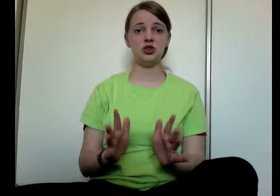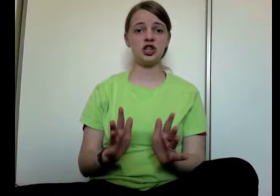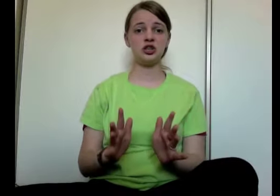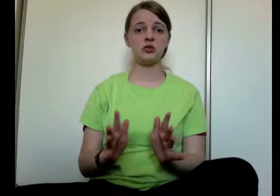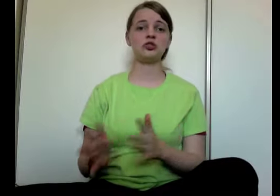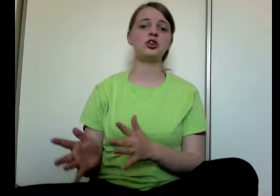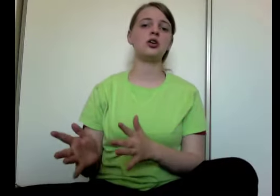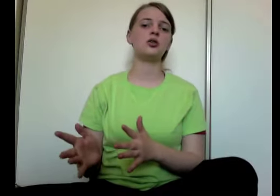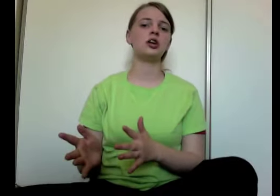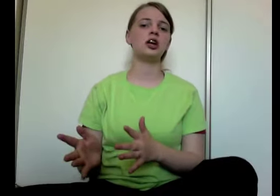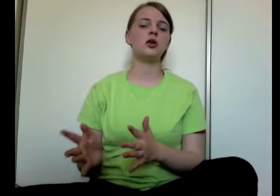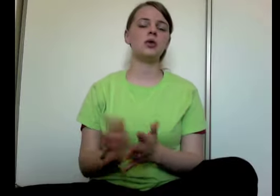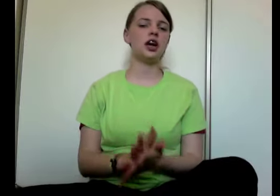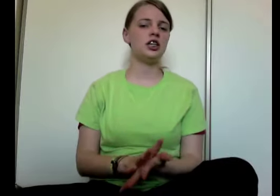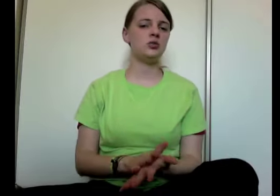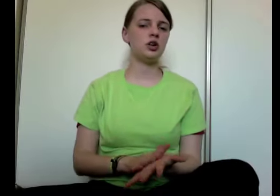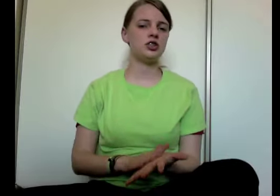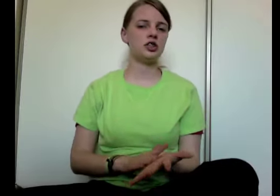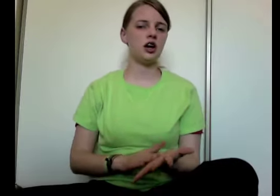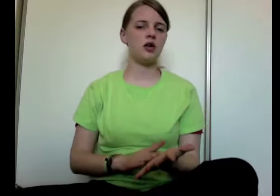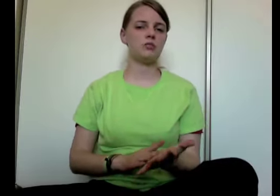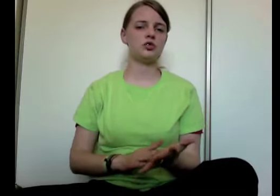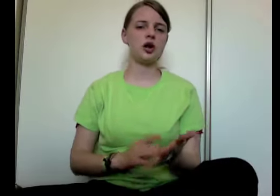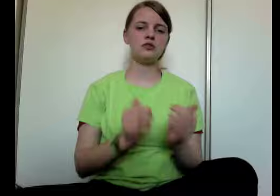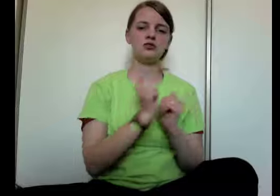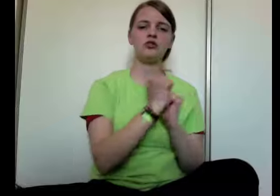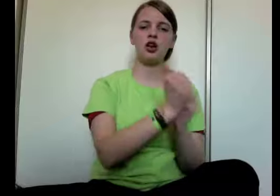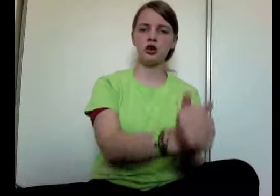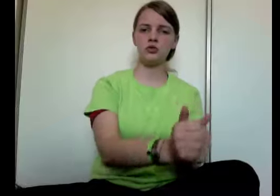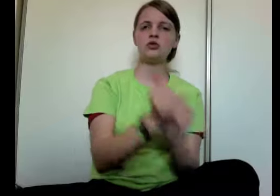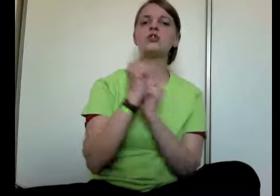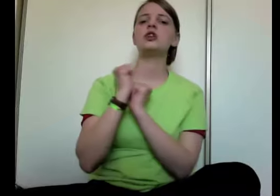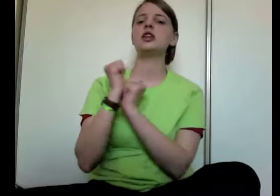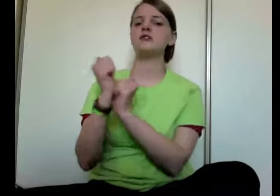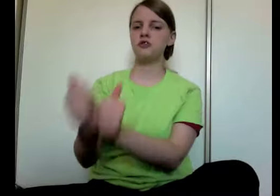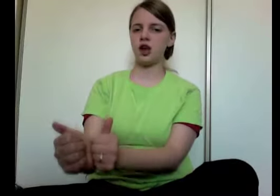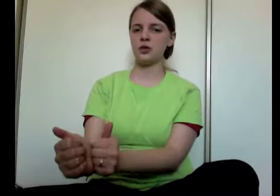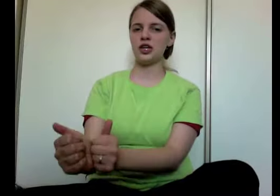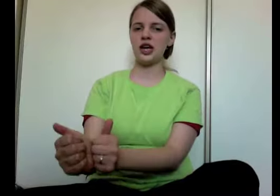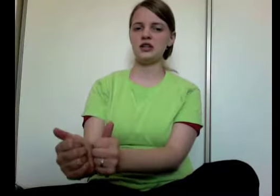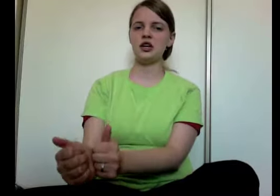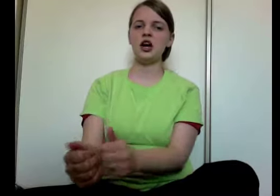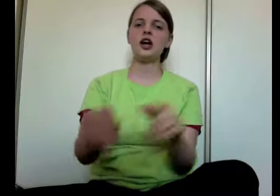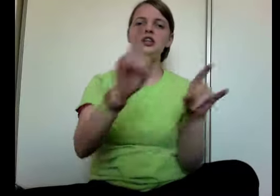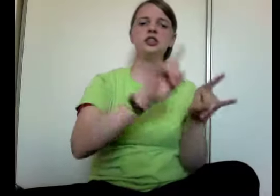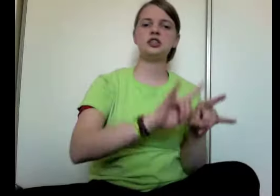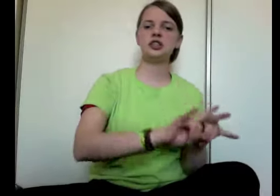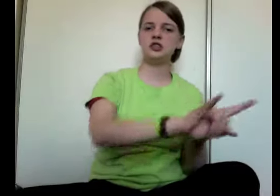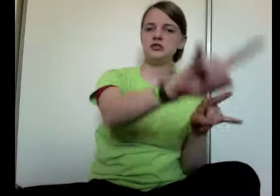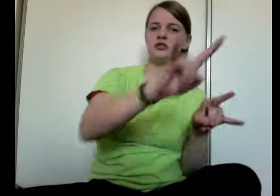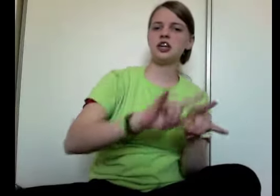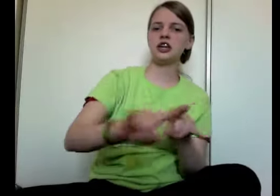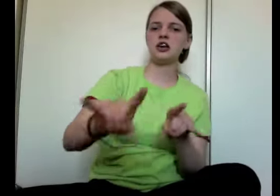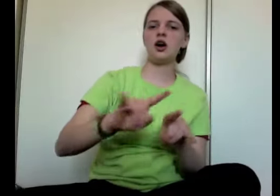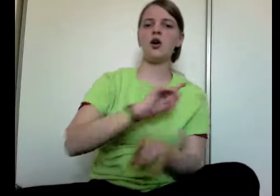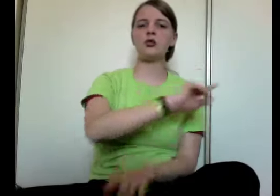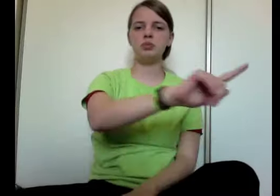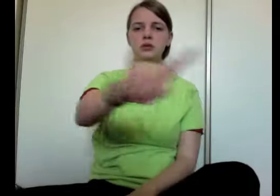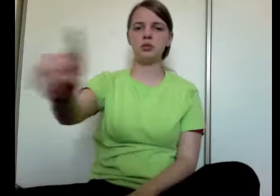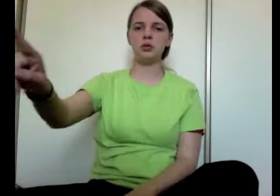directional. So what I did was, so after follow and then follow again, I did deceive, like all the people, all